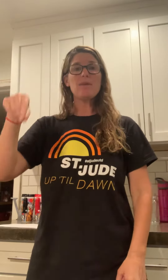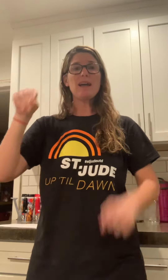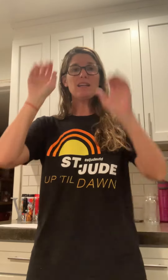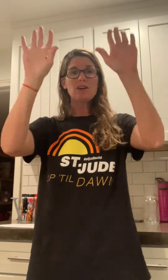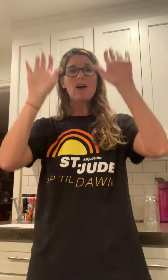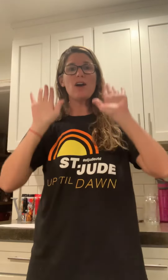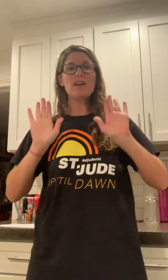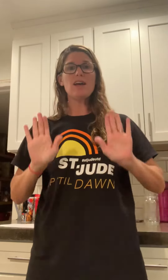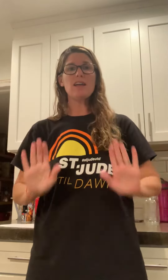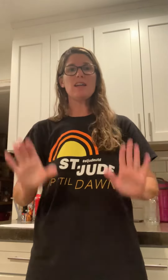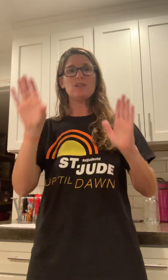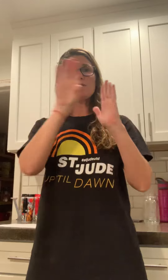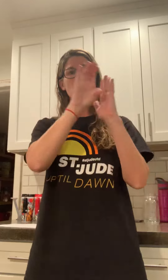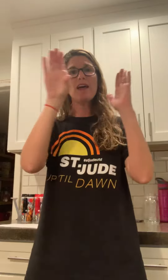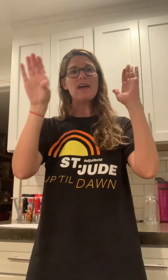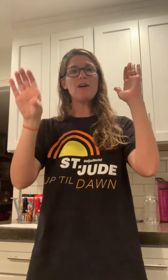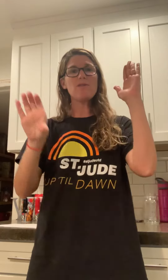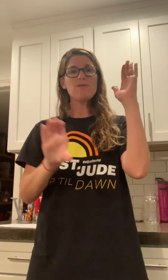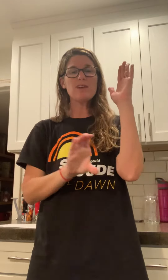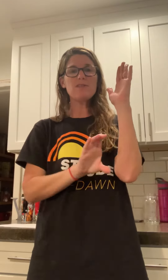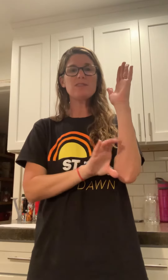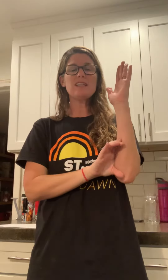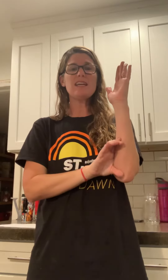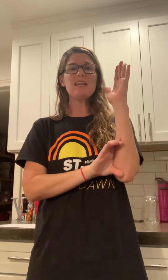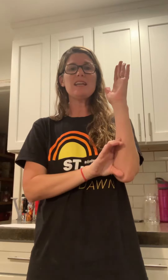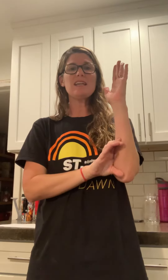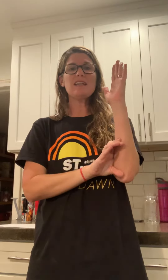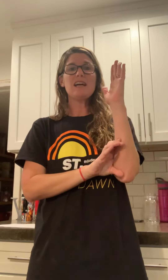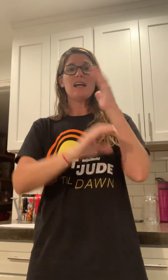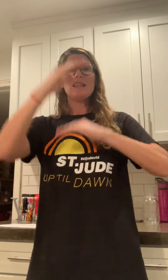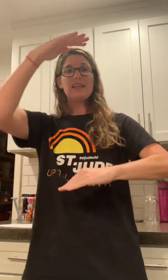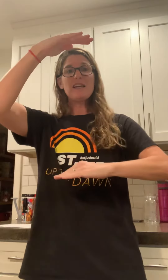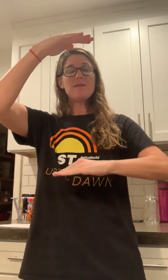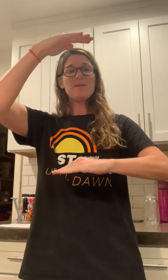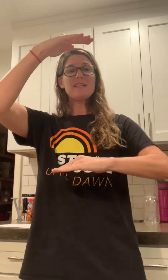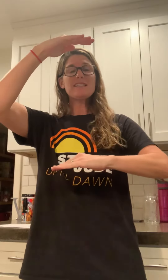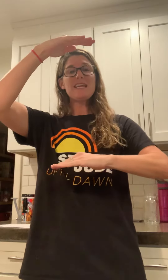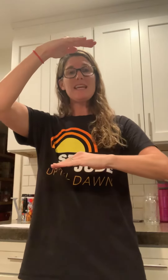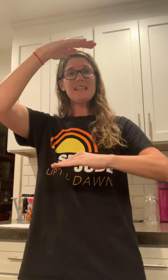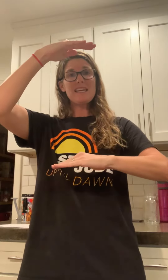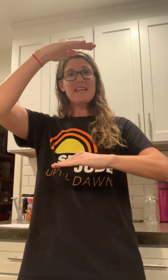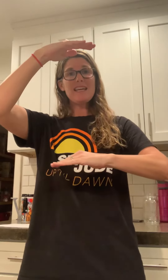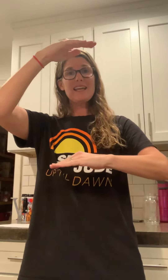Magna Carta in 1215 Limiting the